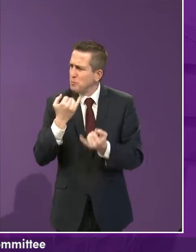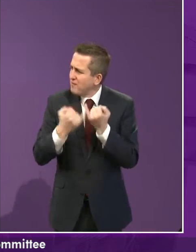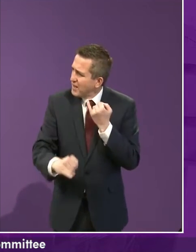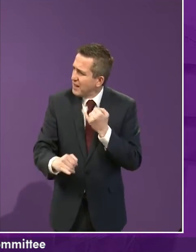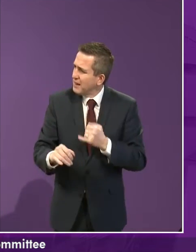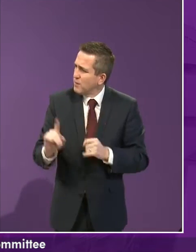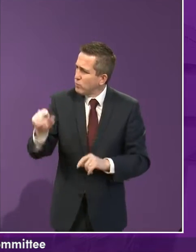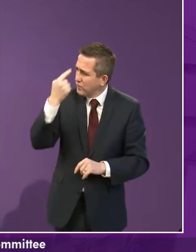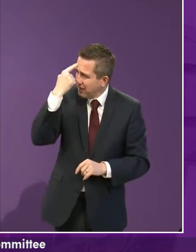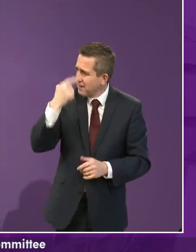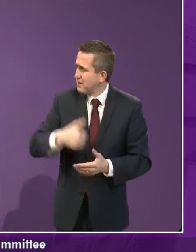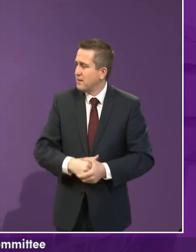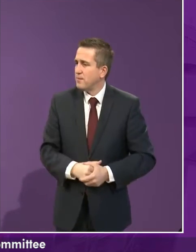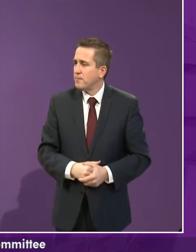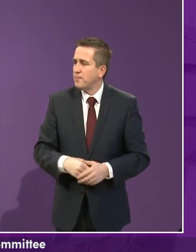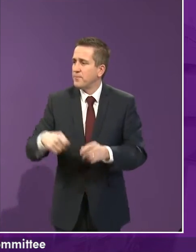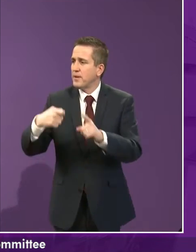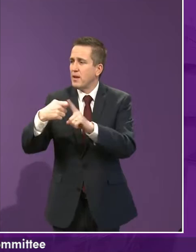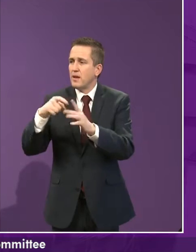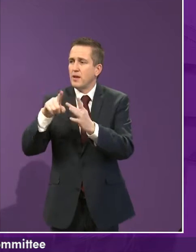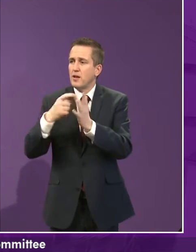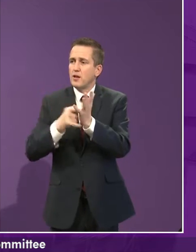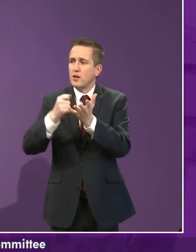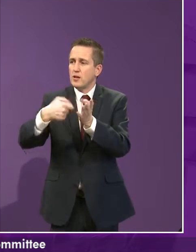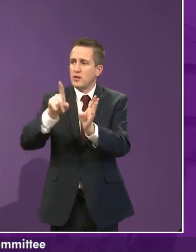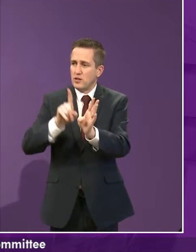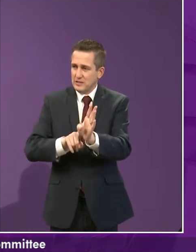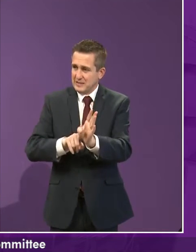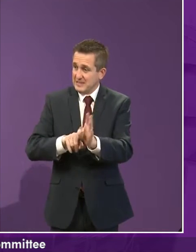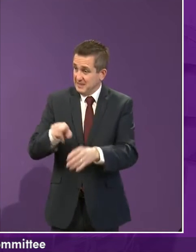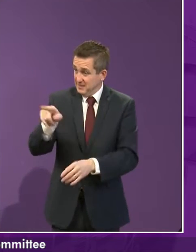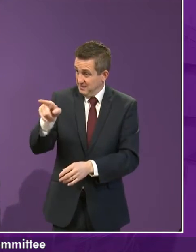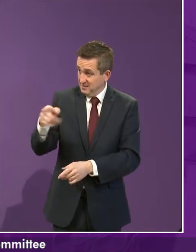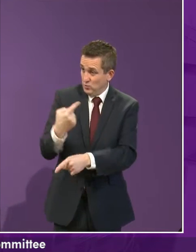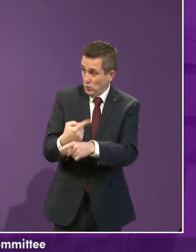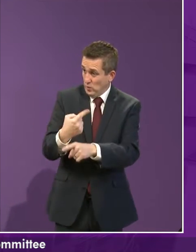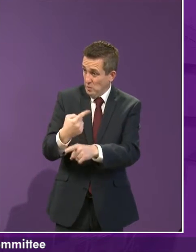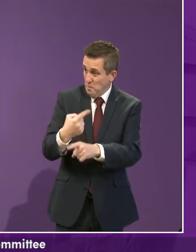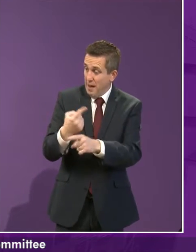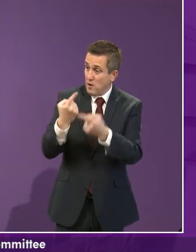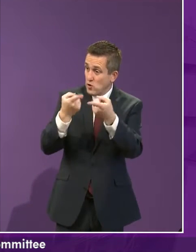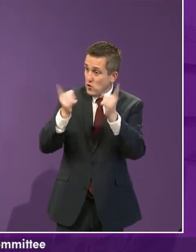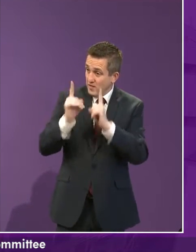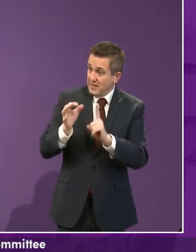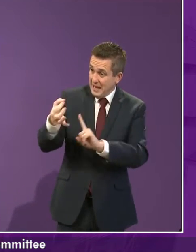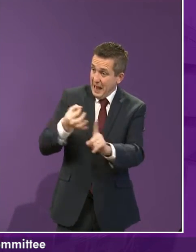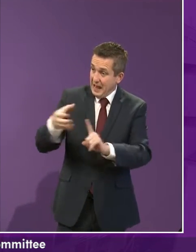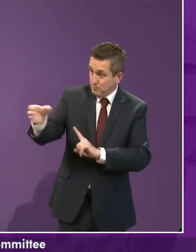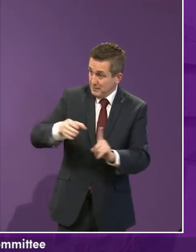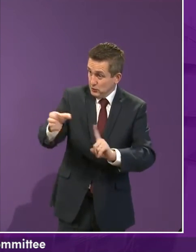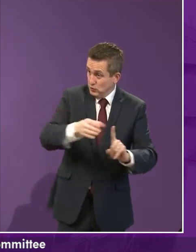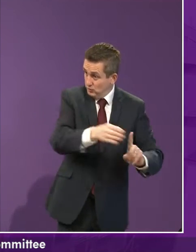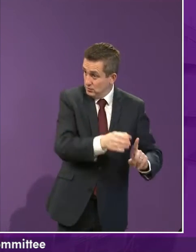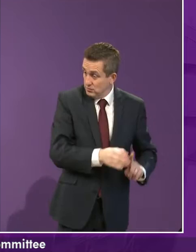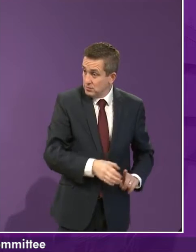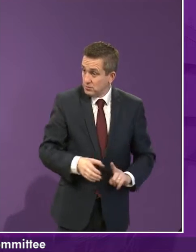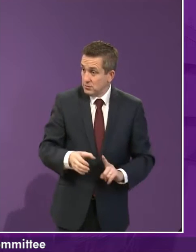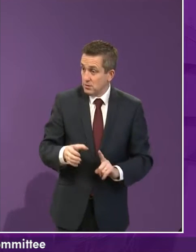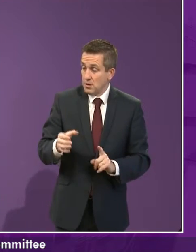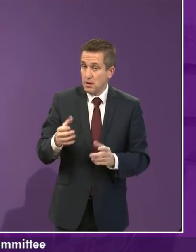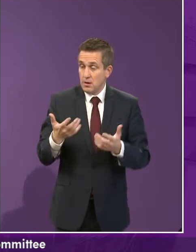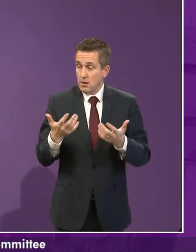view. Kirsty, do you want to come in at this Sure. point? Just admissions and having a university that's spread across a few different campuses with